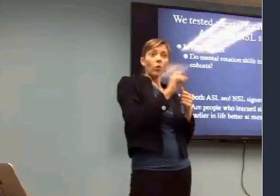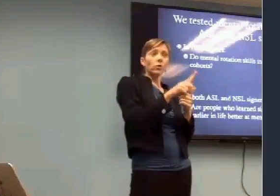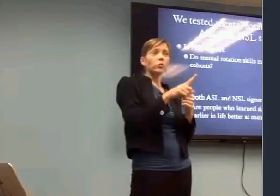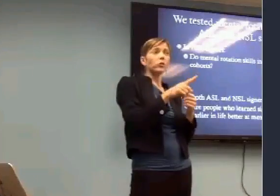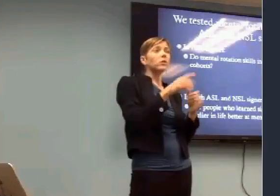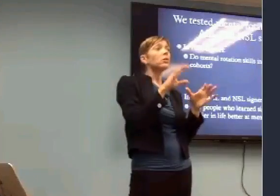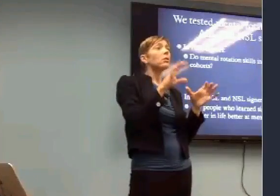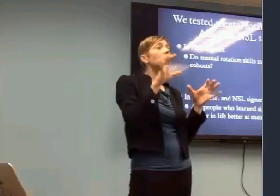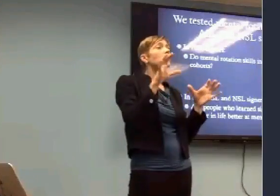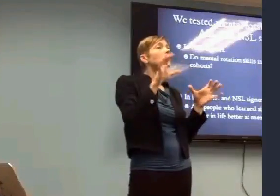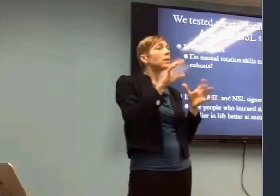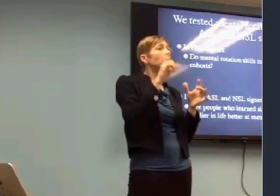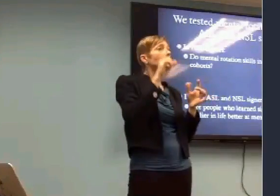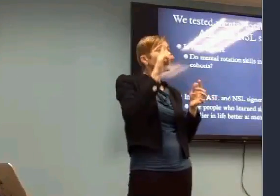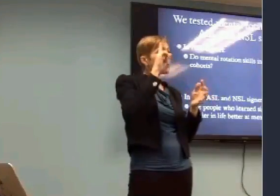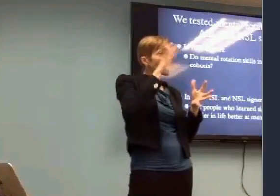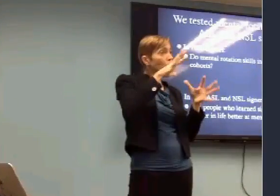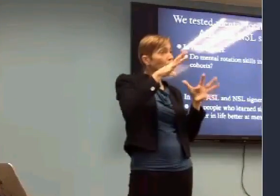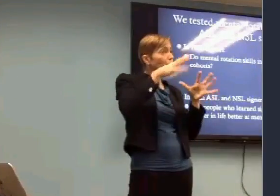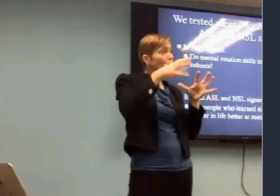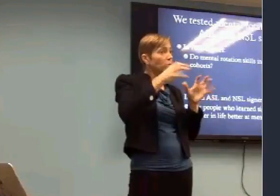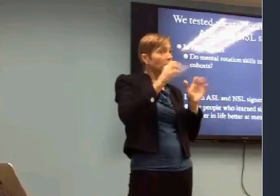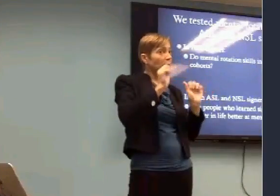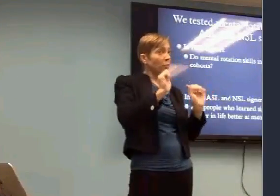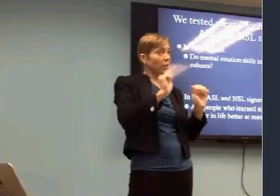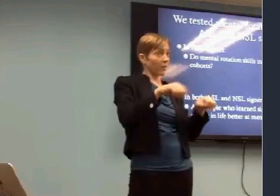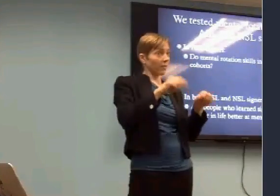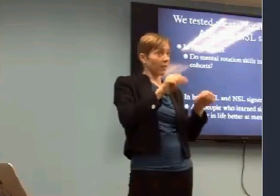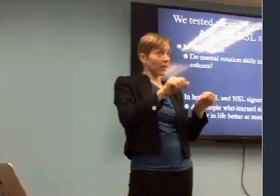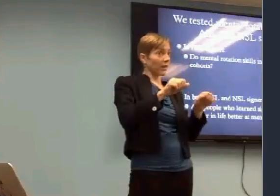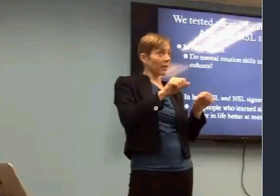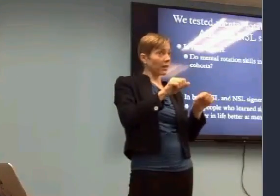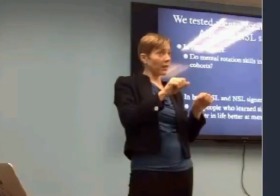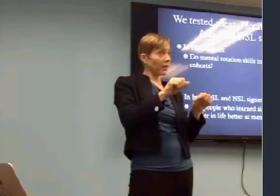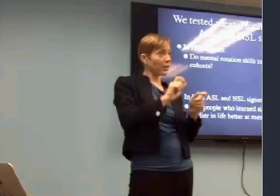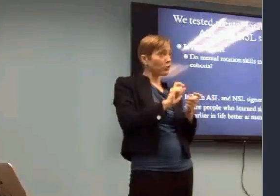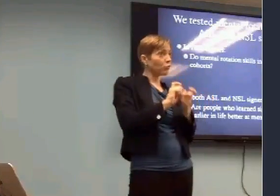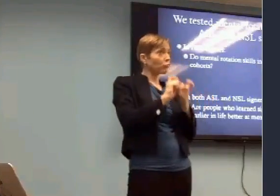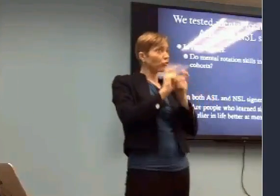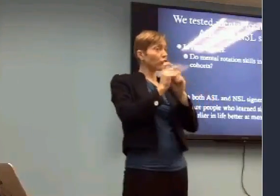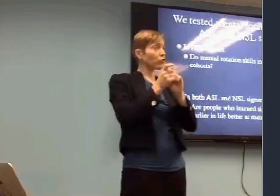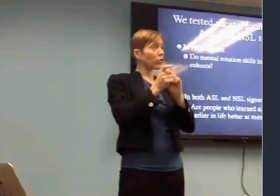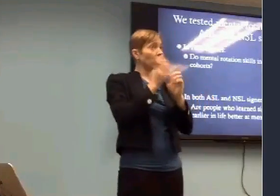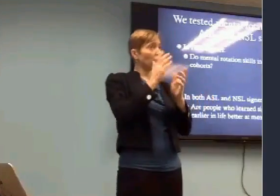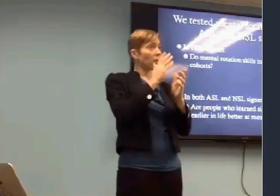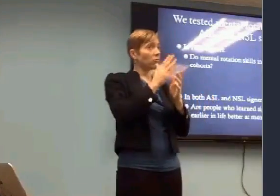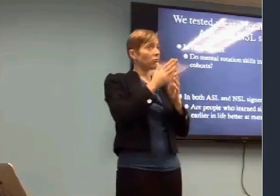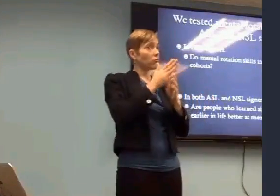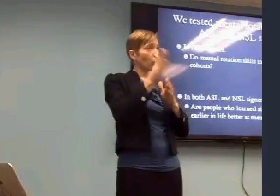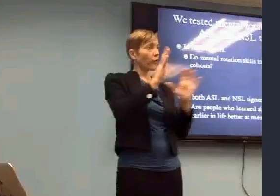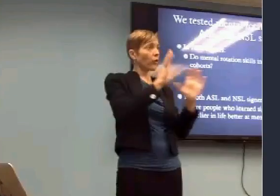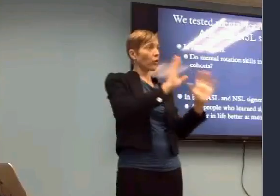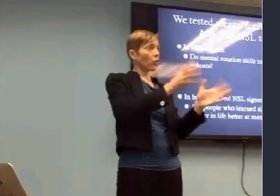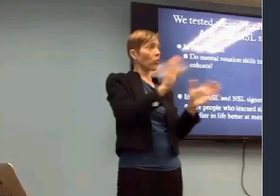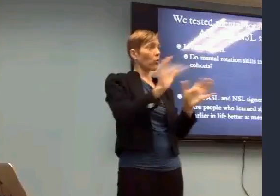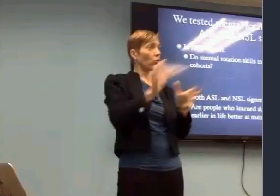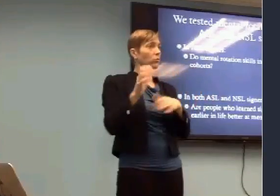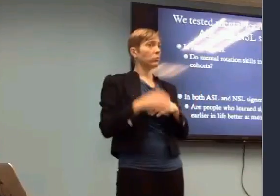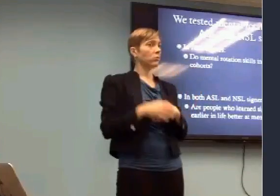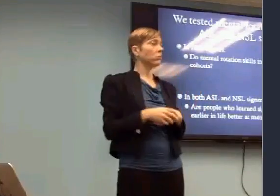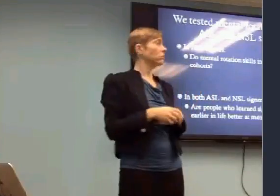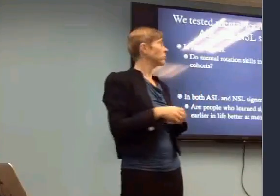So for my research, I'm interested in the question of mental rotation capabilities